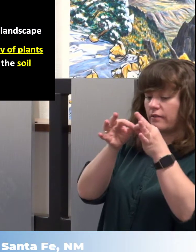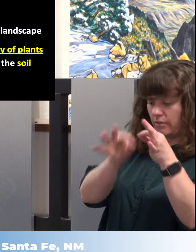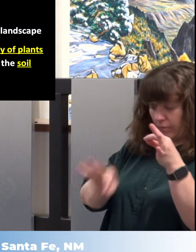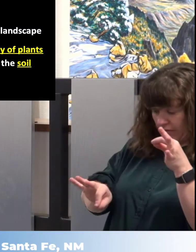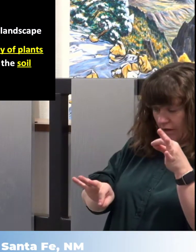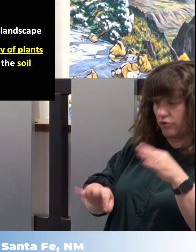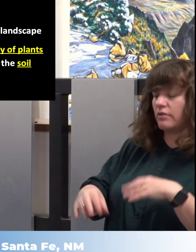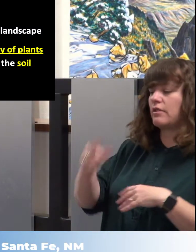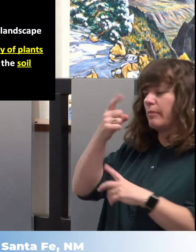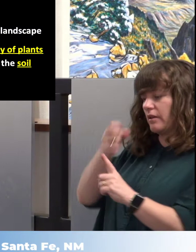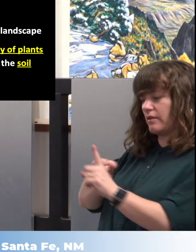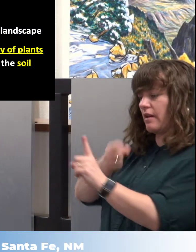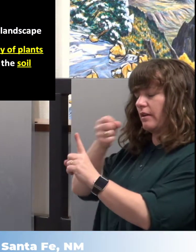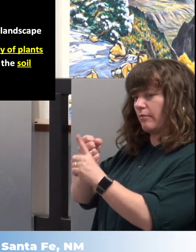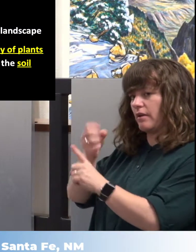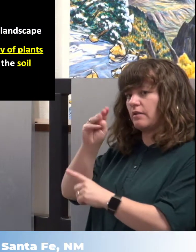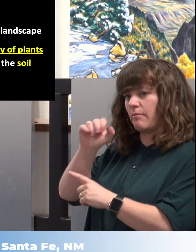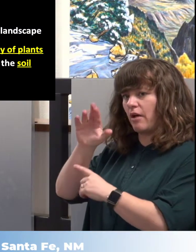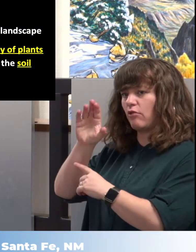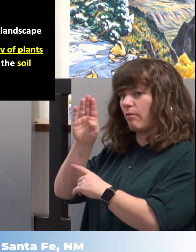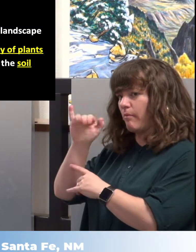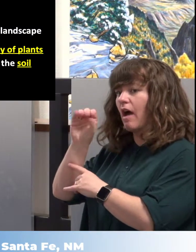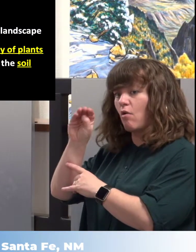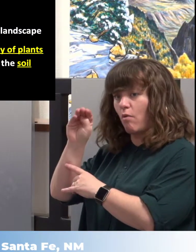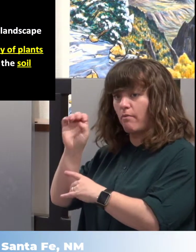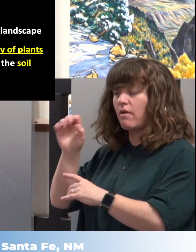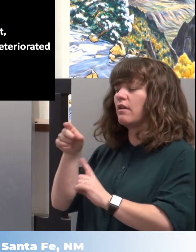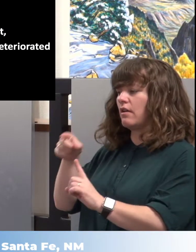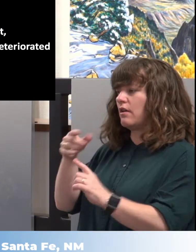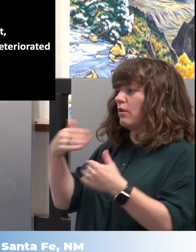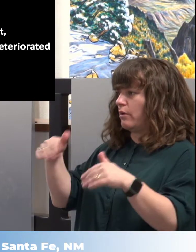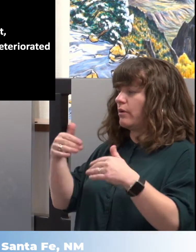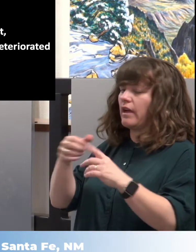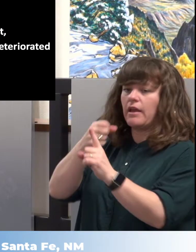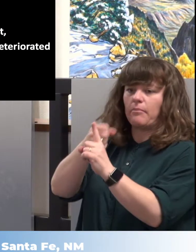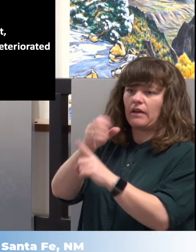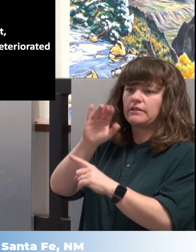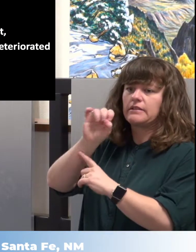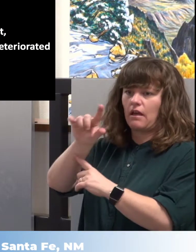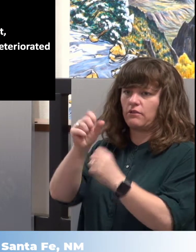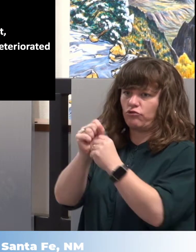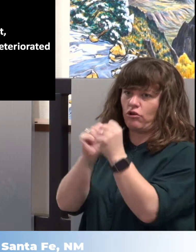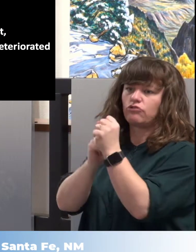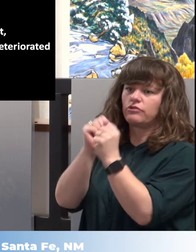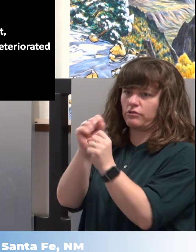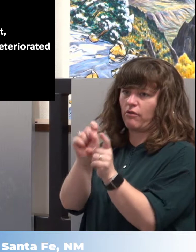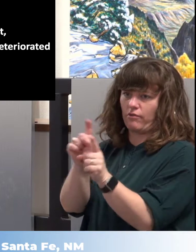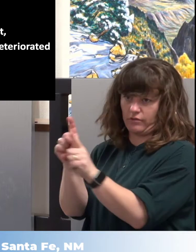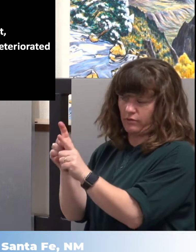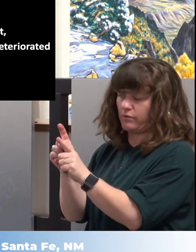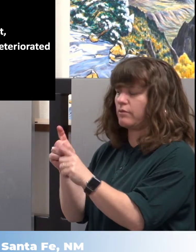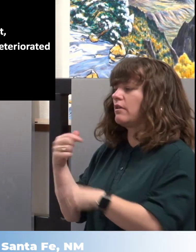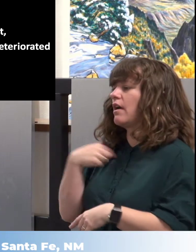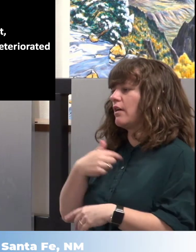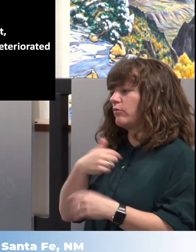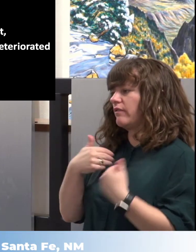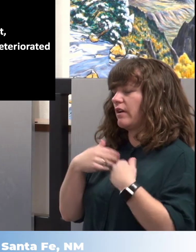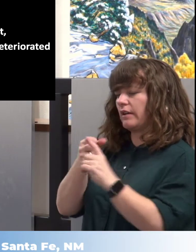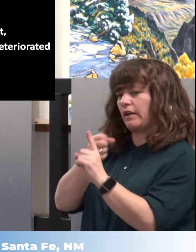microbiome, we have had a huge impact on soil structure as well as other things we've obviously had an impact through